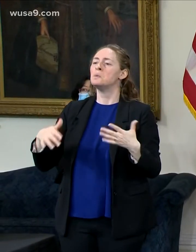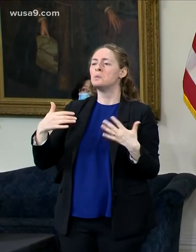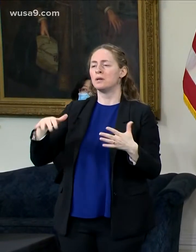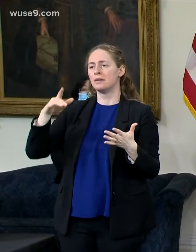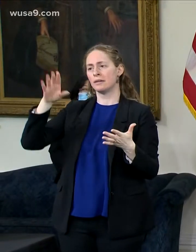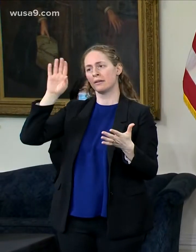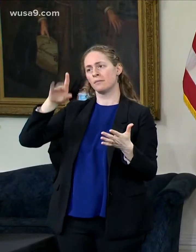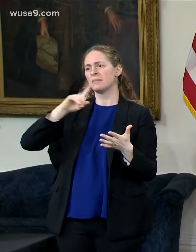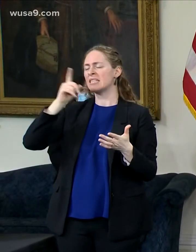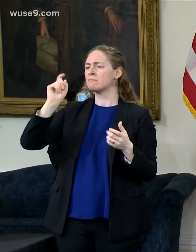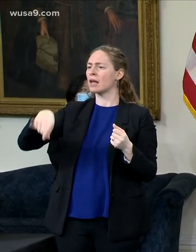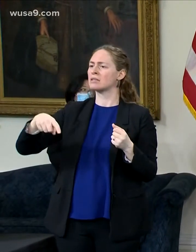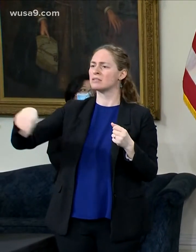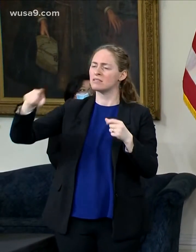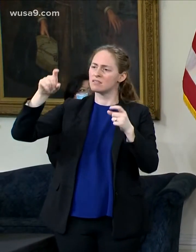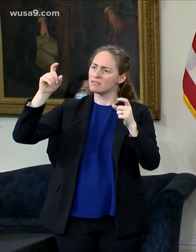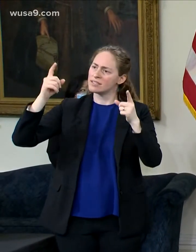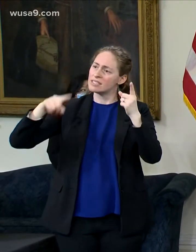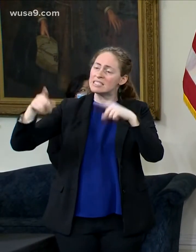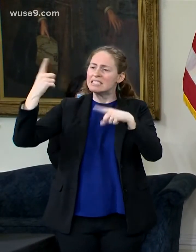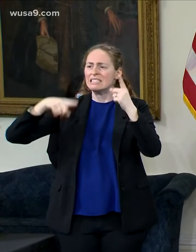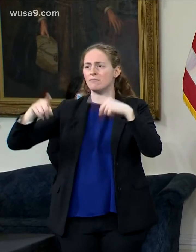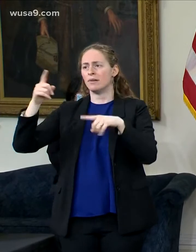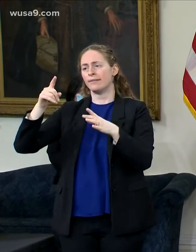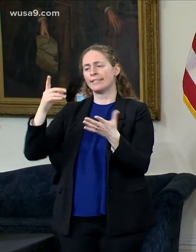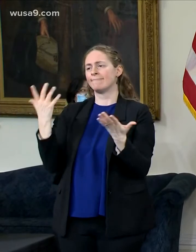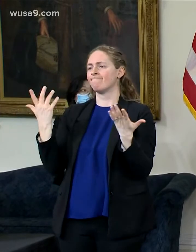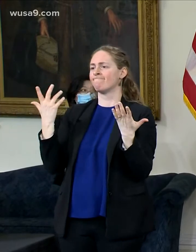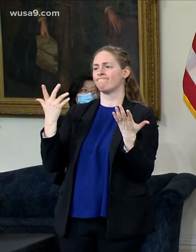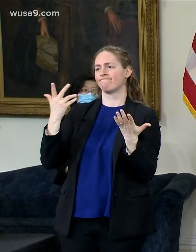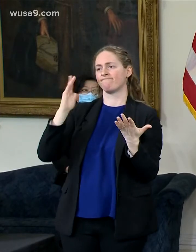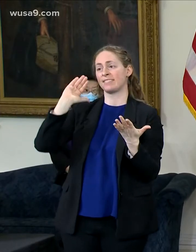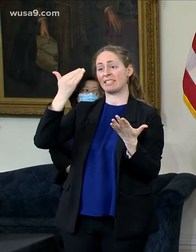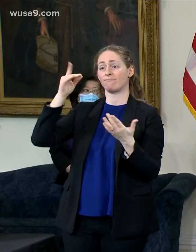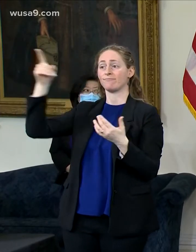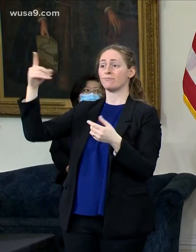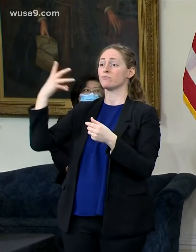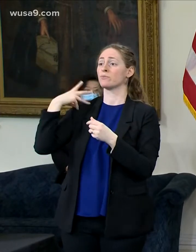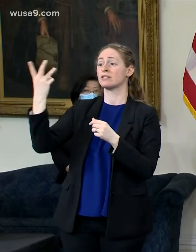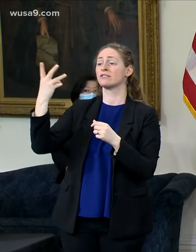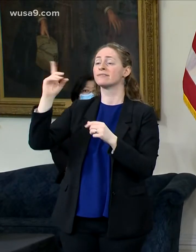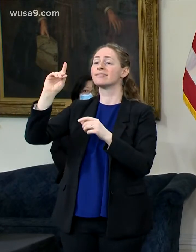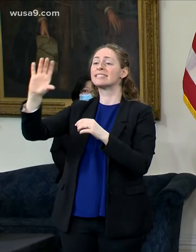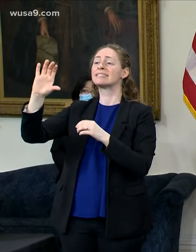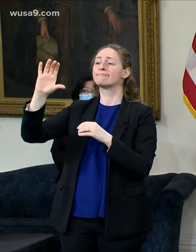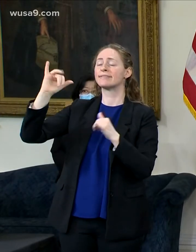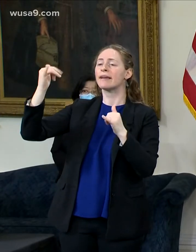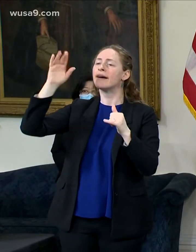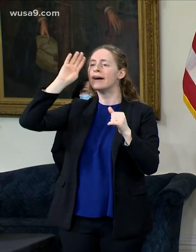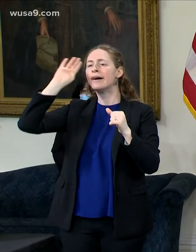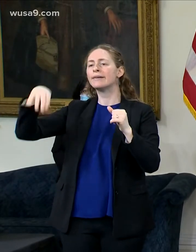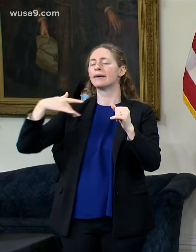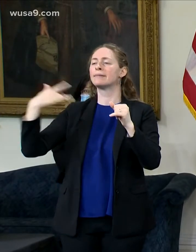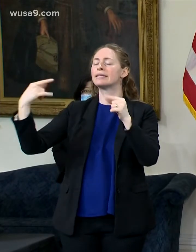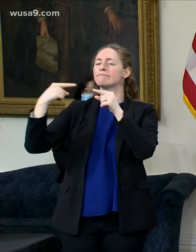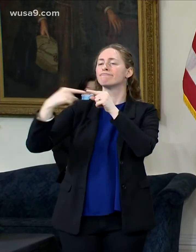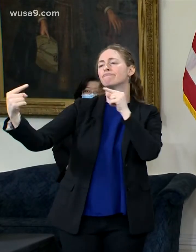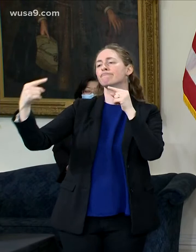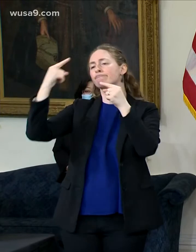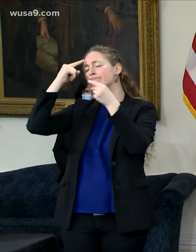It seems like Washington is hopelessly divided and dysfunctional and broken, and they can't find common ground on any